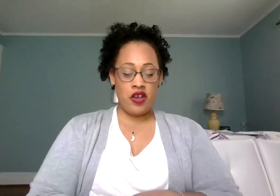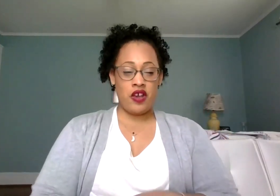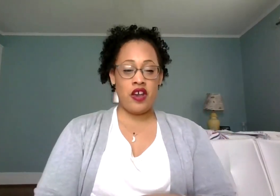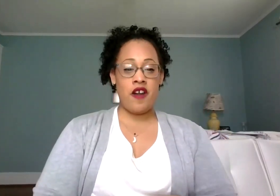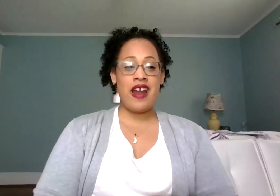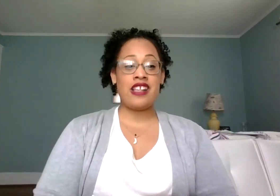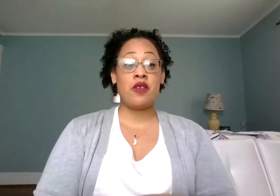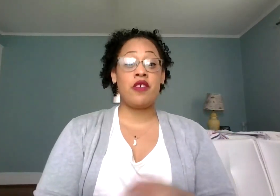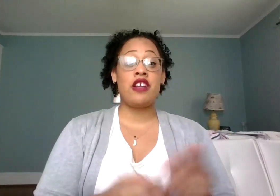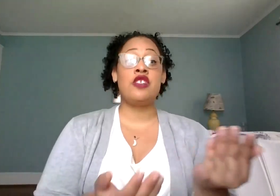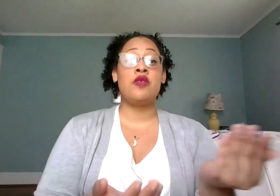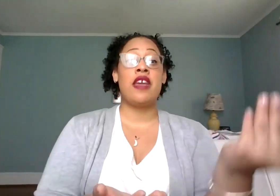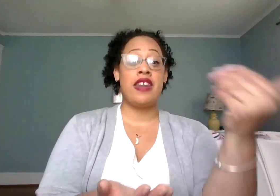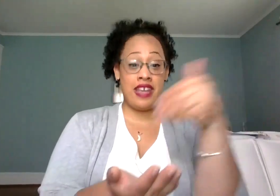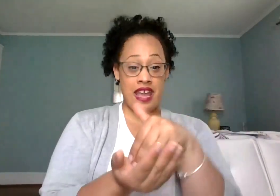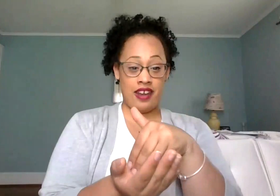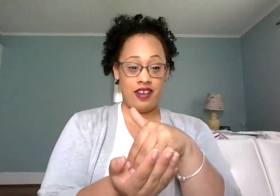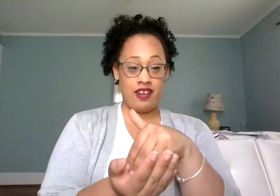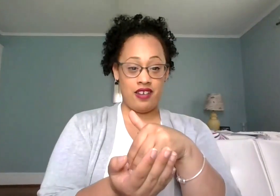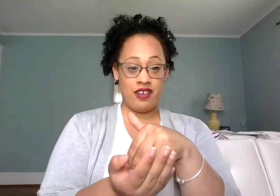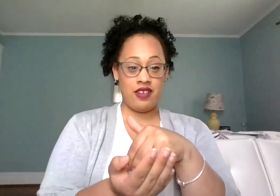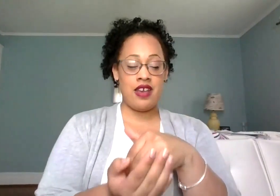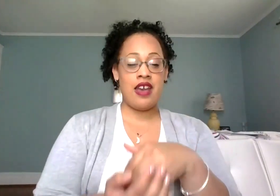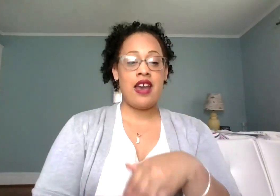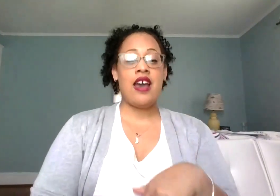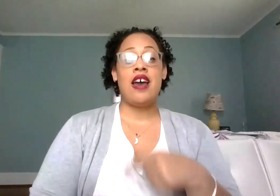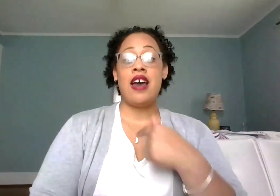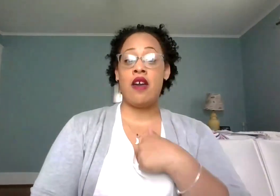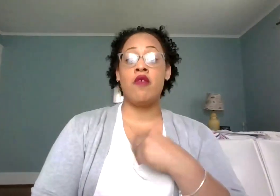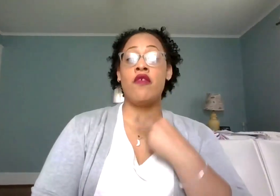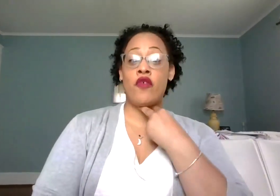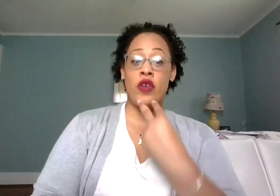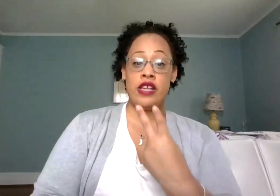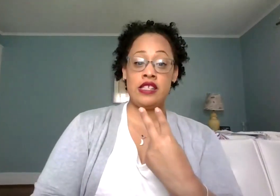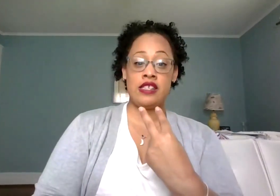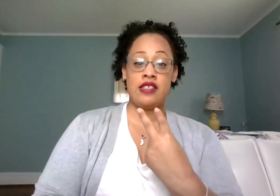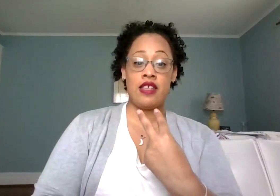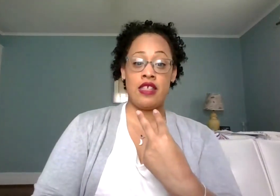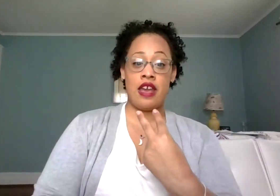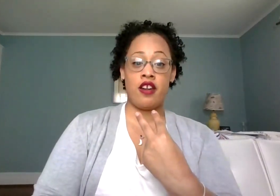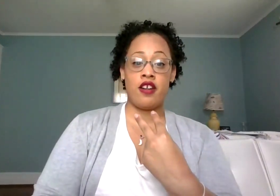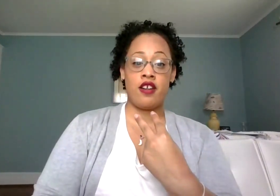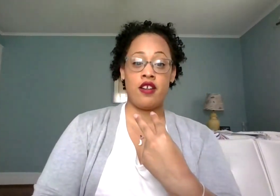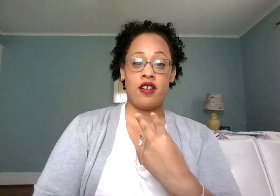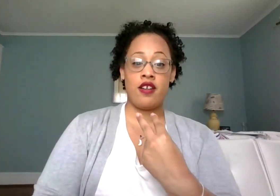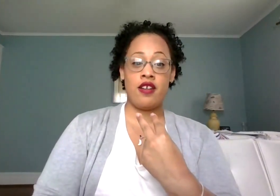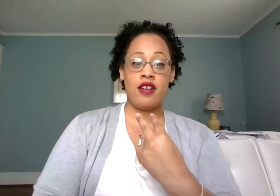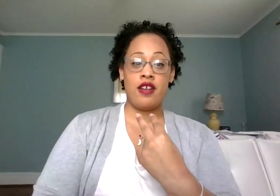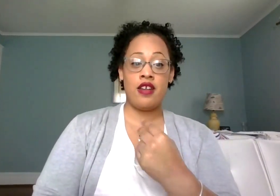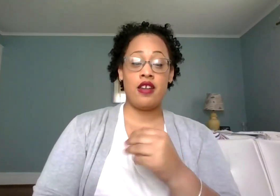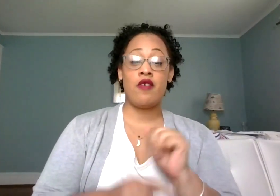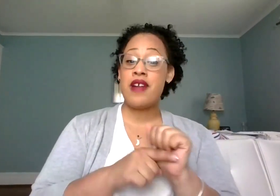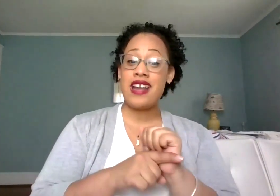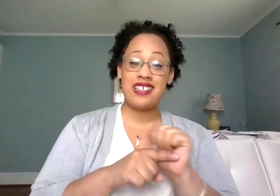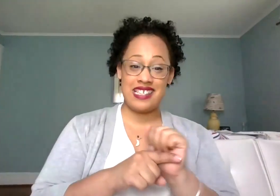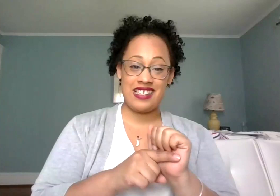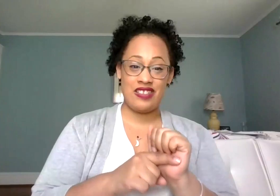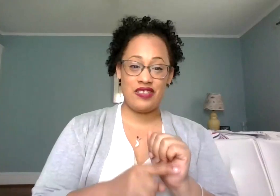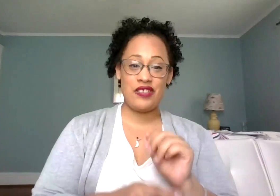All right, so we're going to do that again. I will voice the letter and we'll practice.